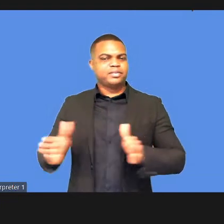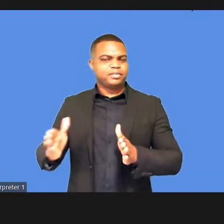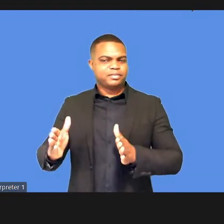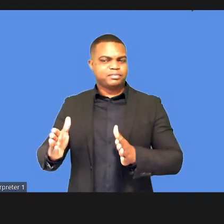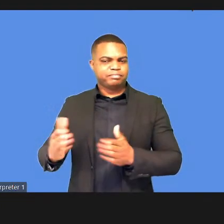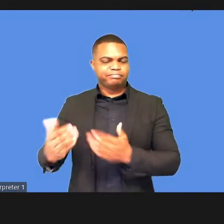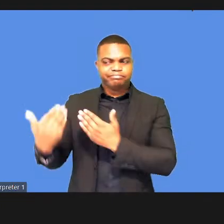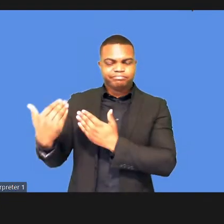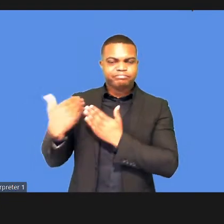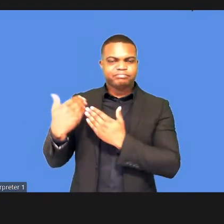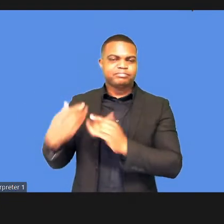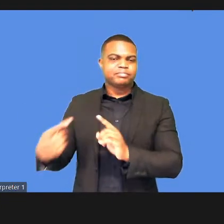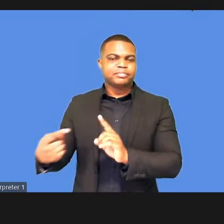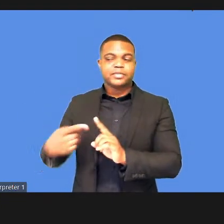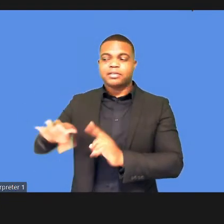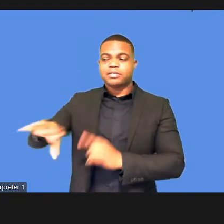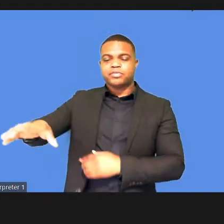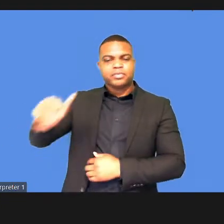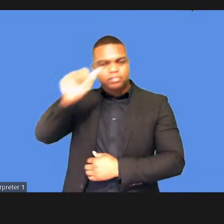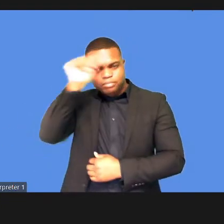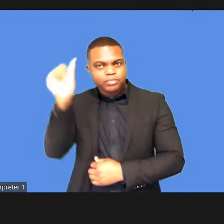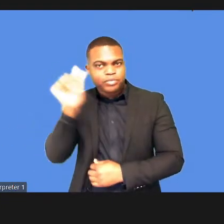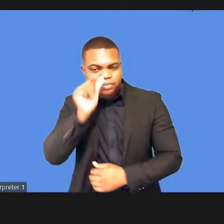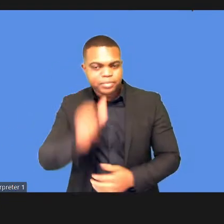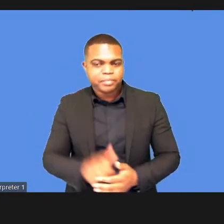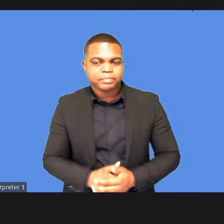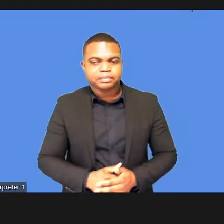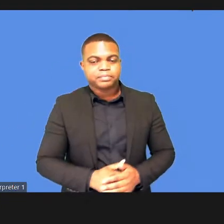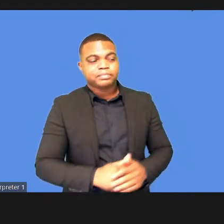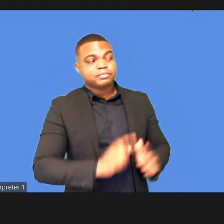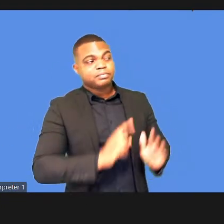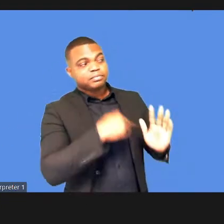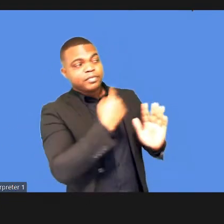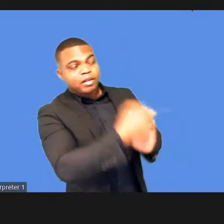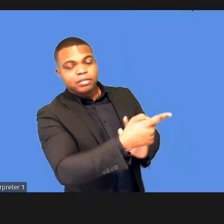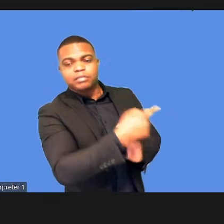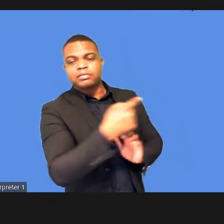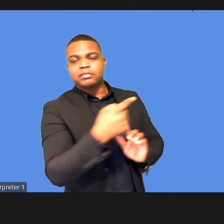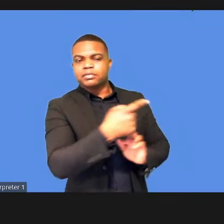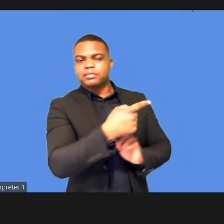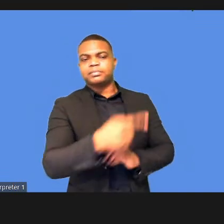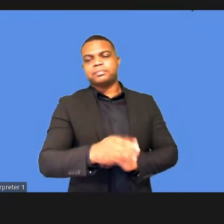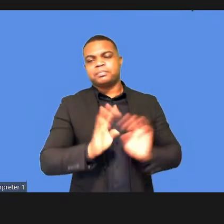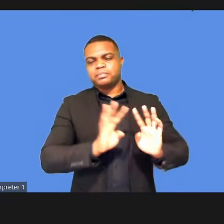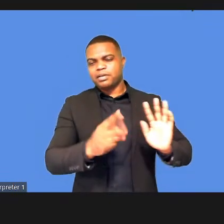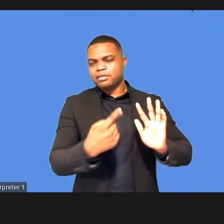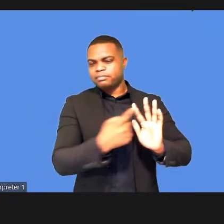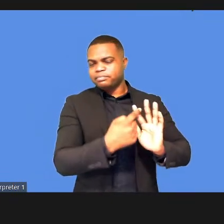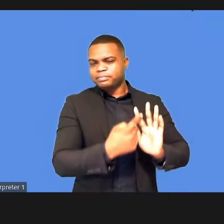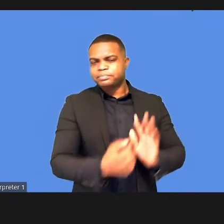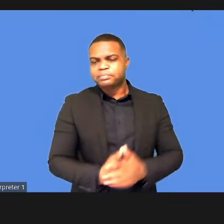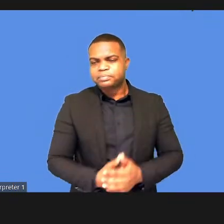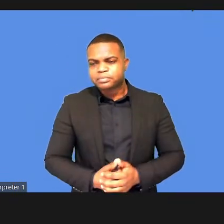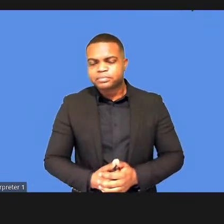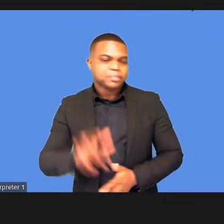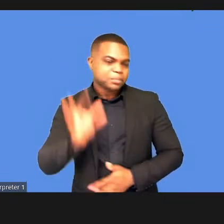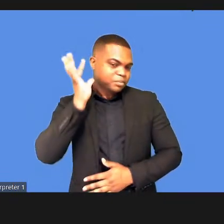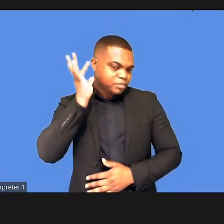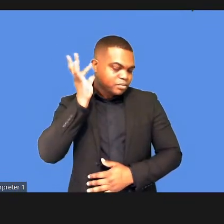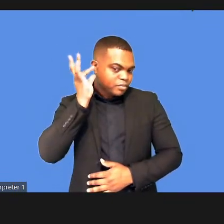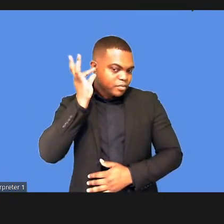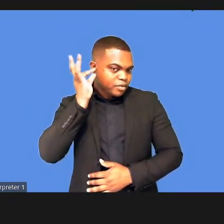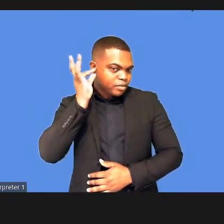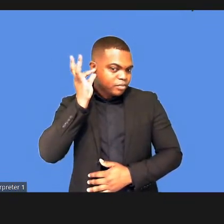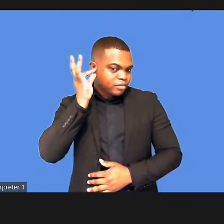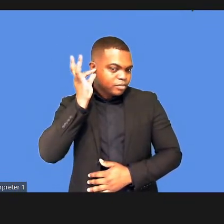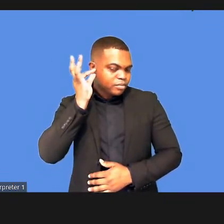is Madam Anna Taura Laura, who is currently the